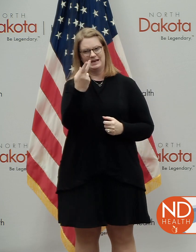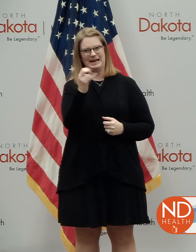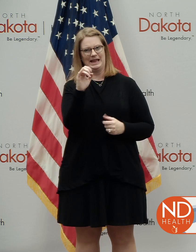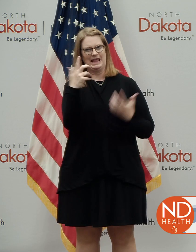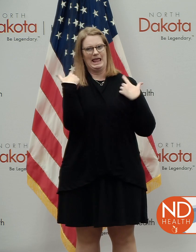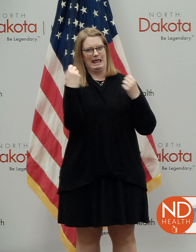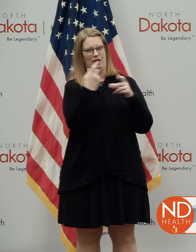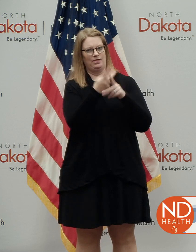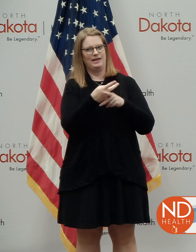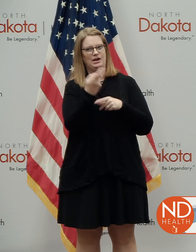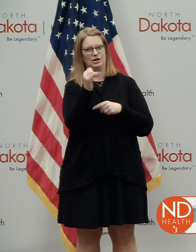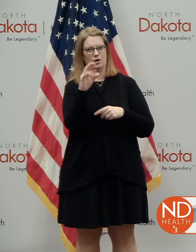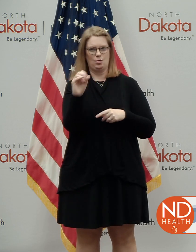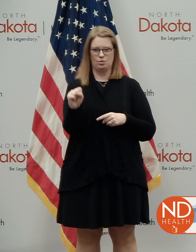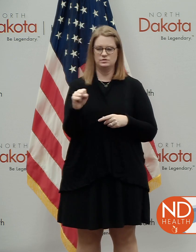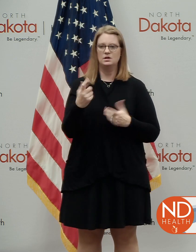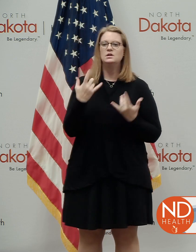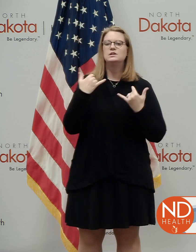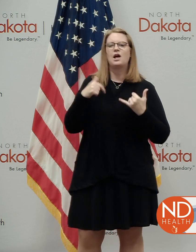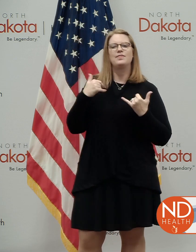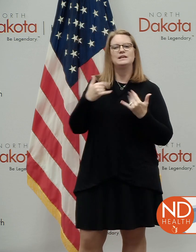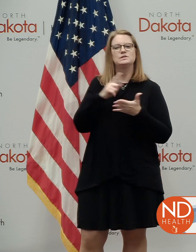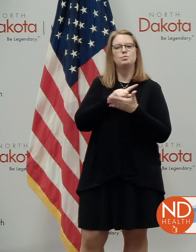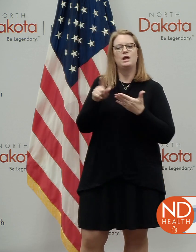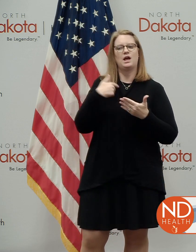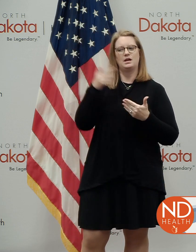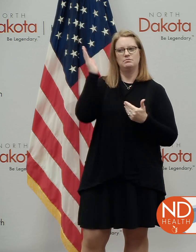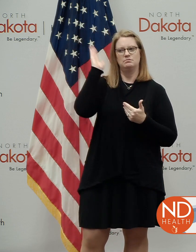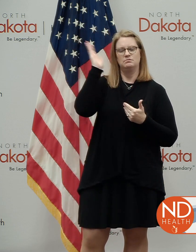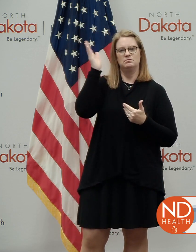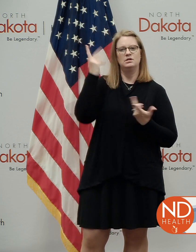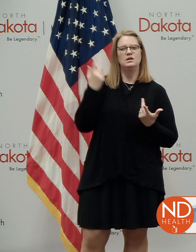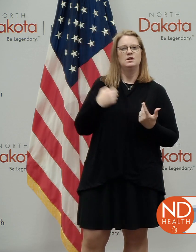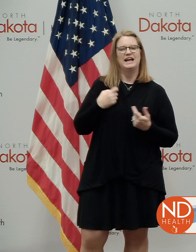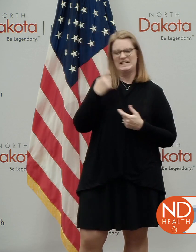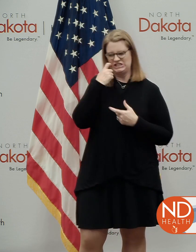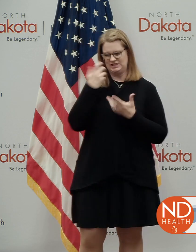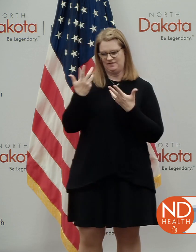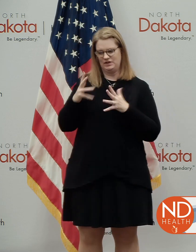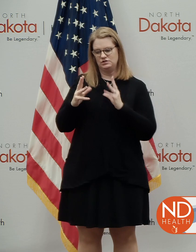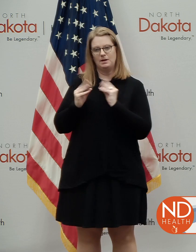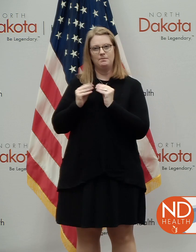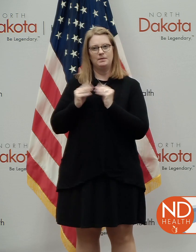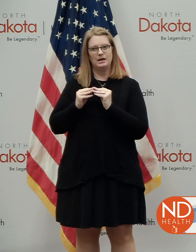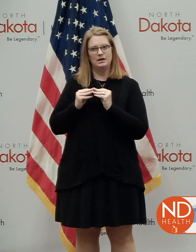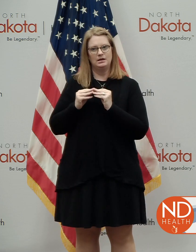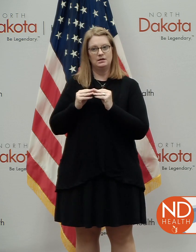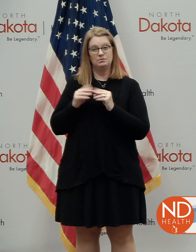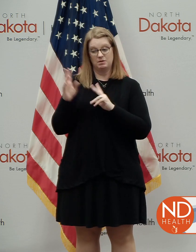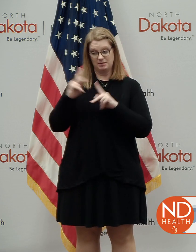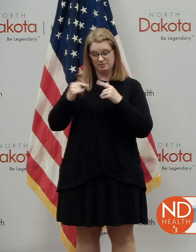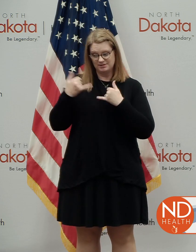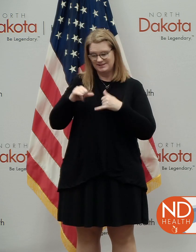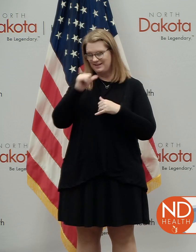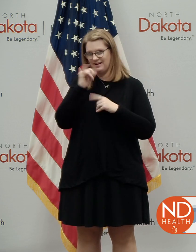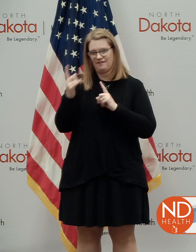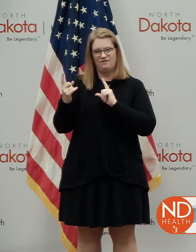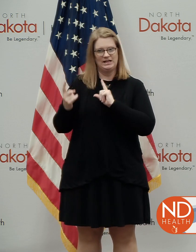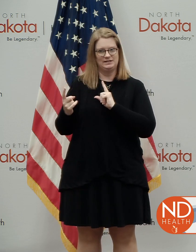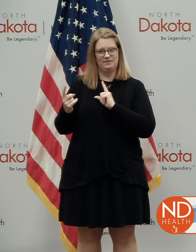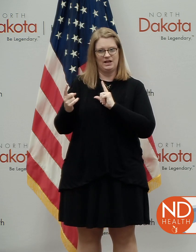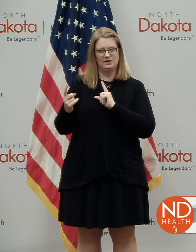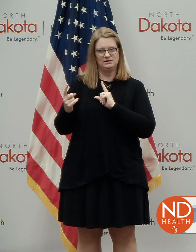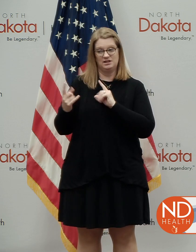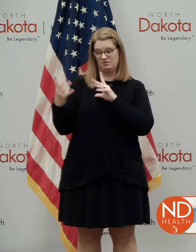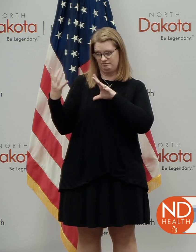to our group just this week, and I had come from a meeting where people still weren't face-to-face, and